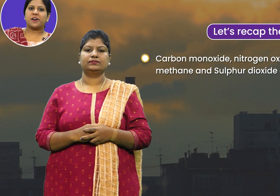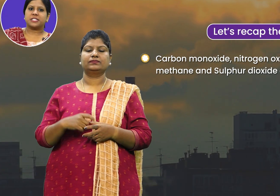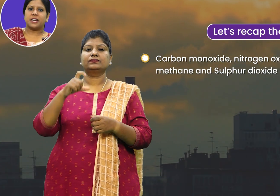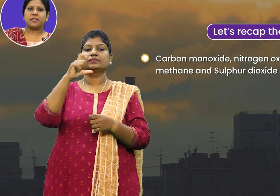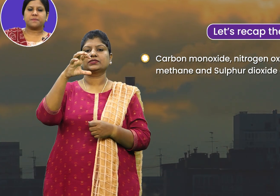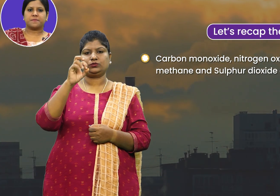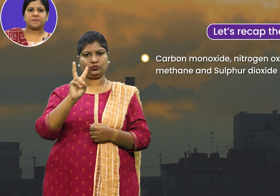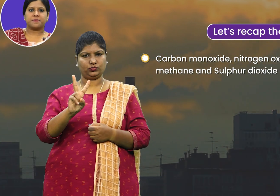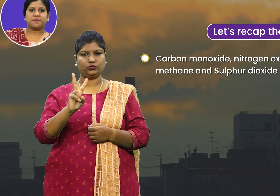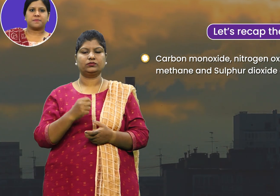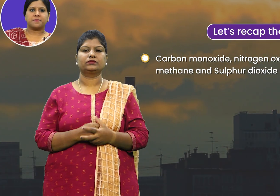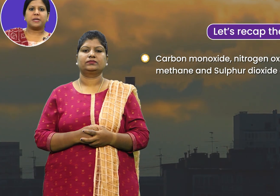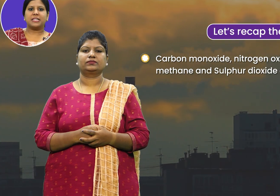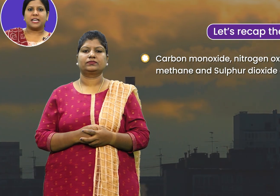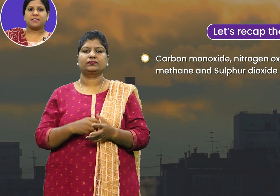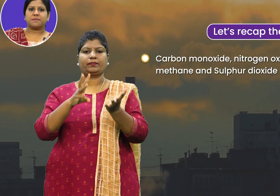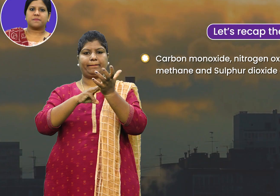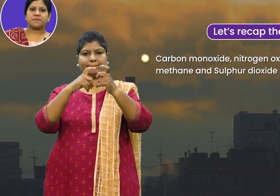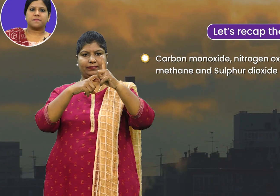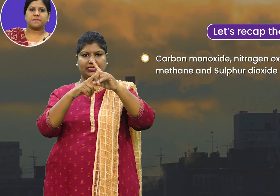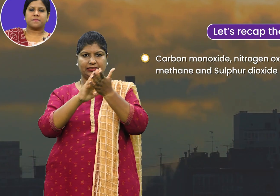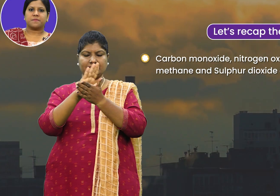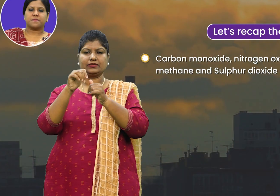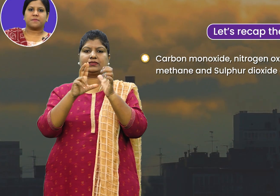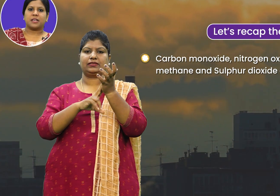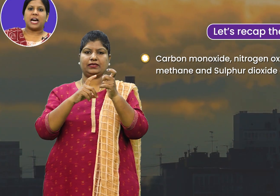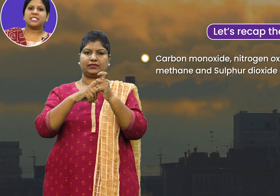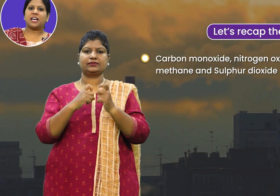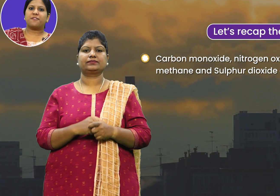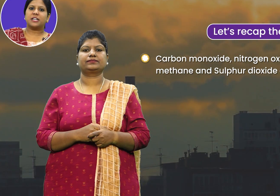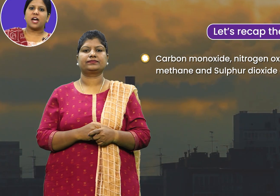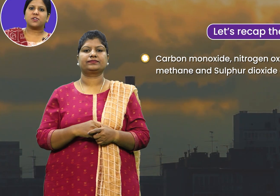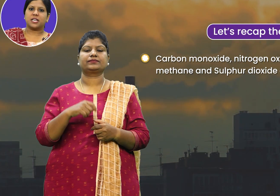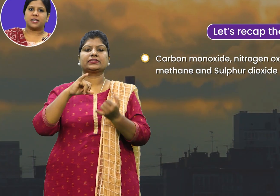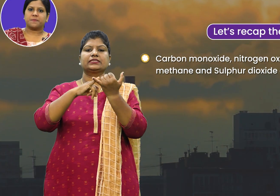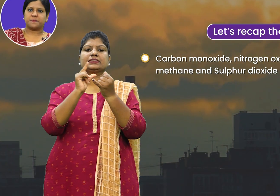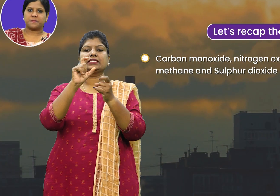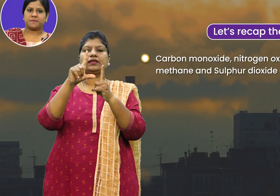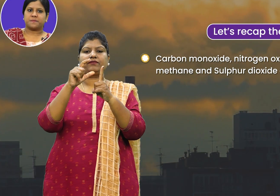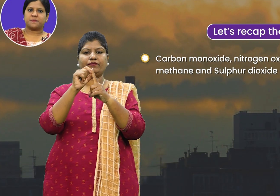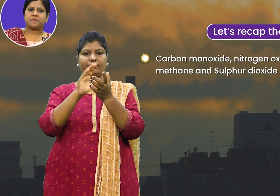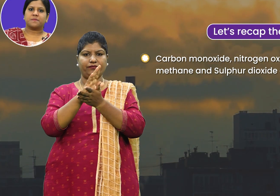carbon dioxide, methane and sulfur dioxide